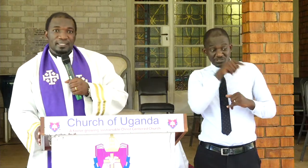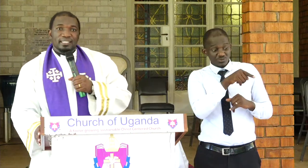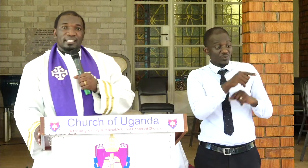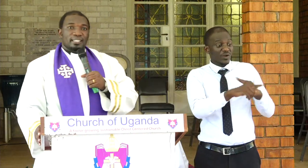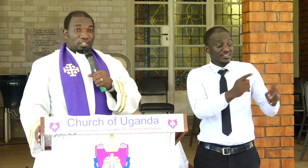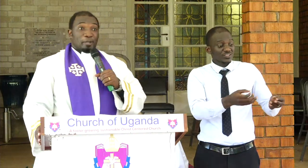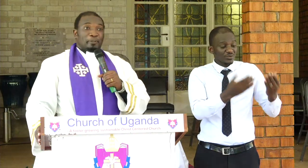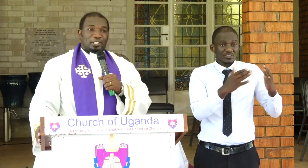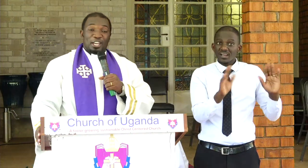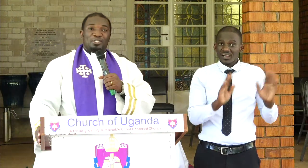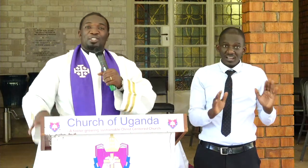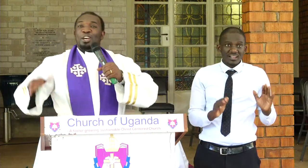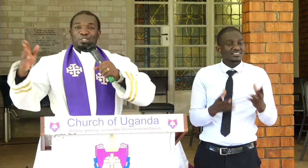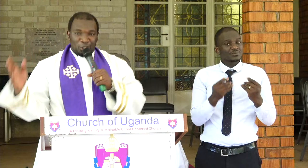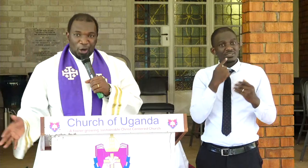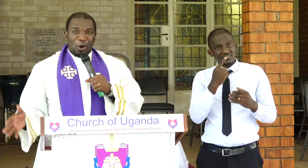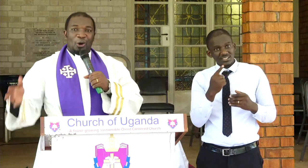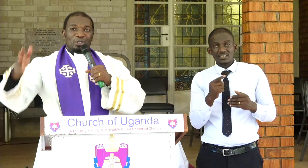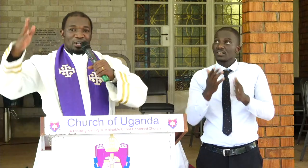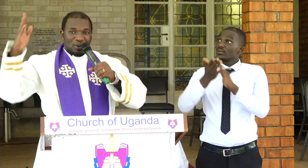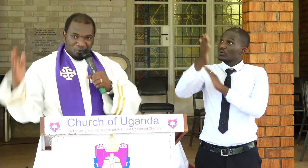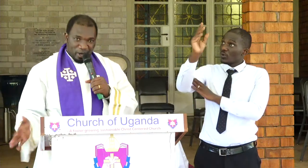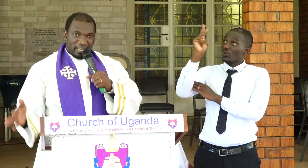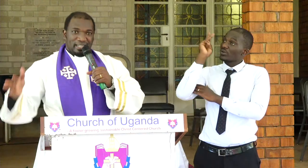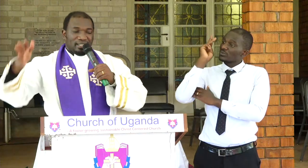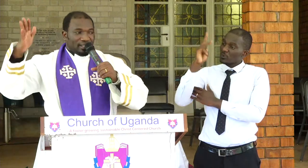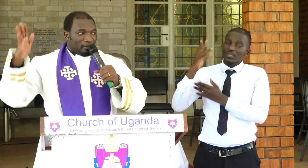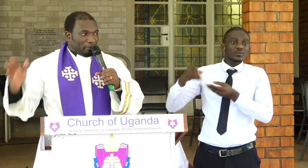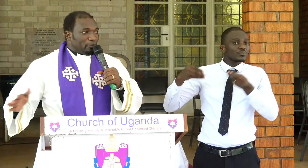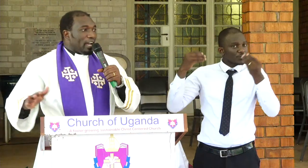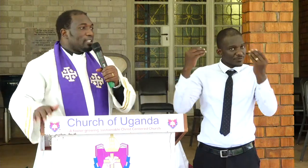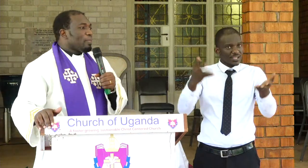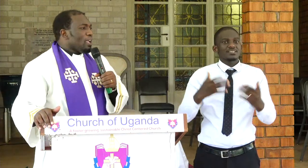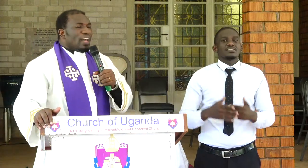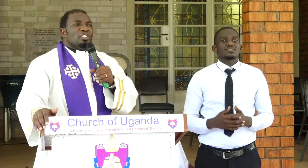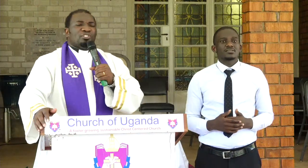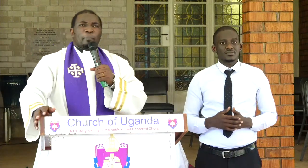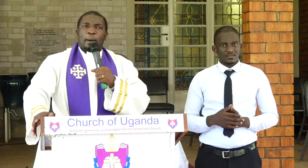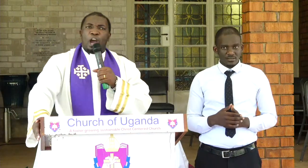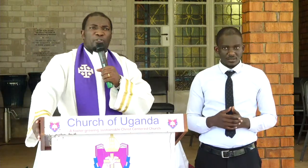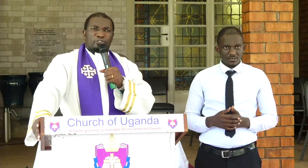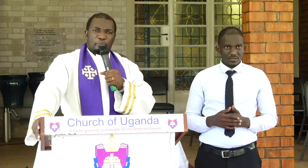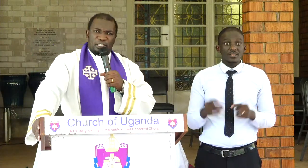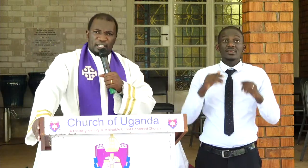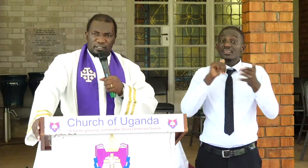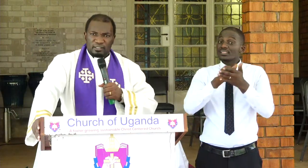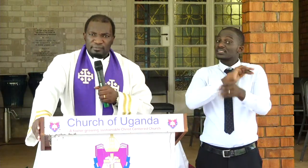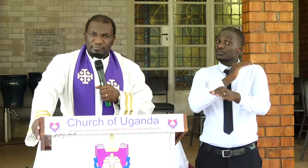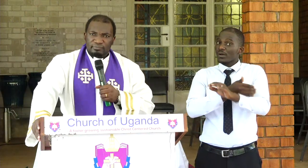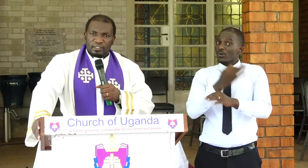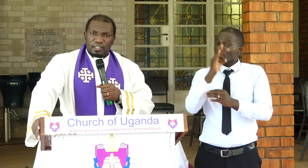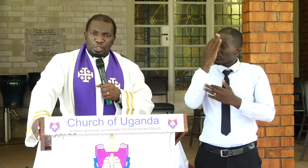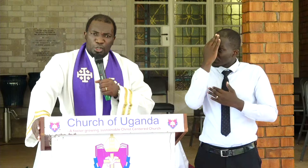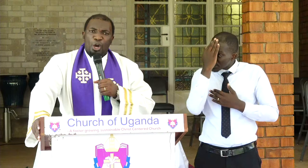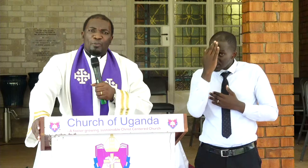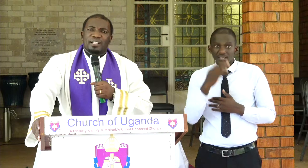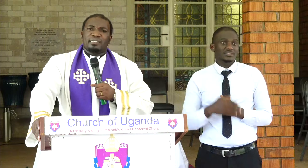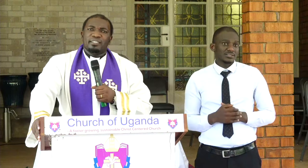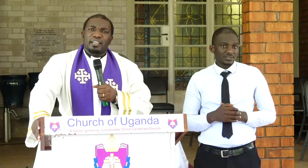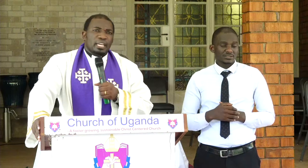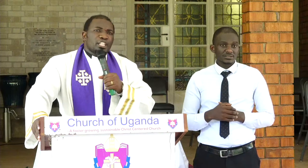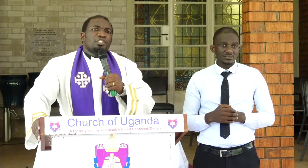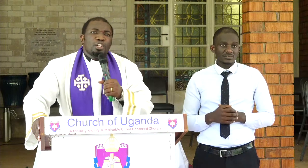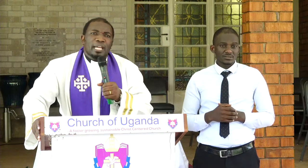sacrifice. He simply says, God will provide. That is the power of obedience. You know